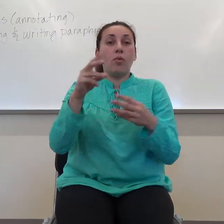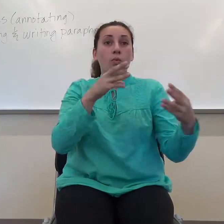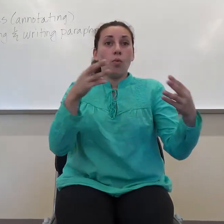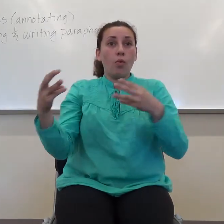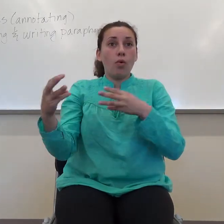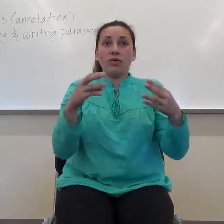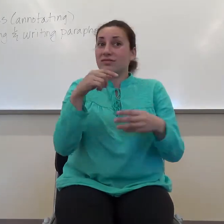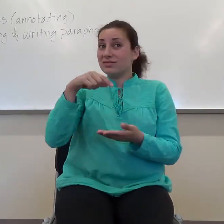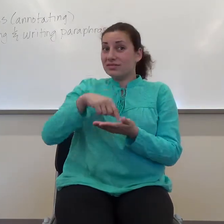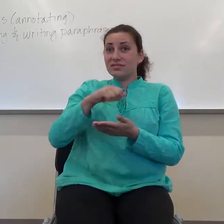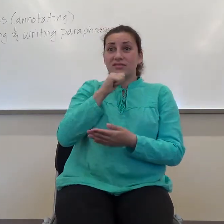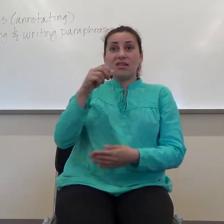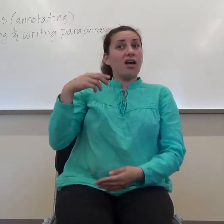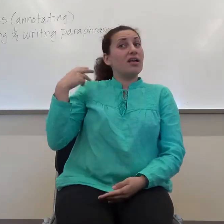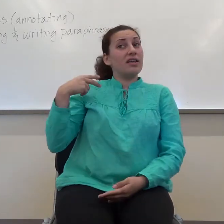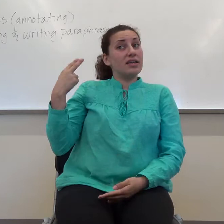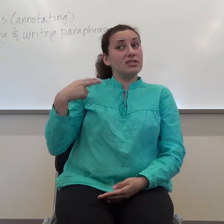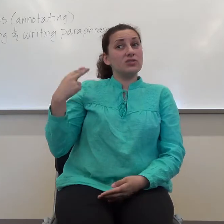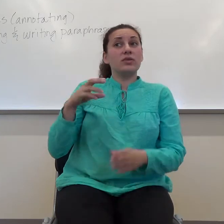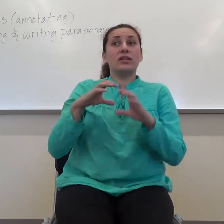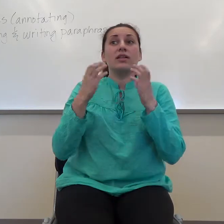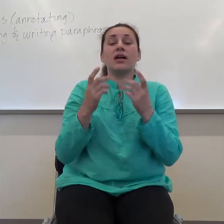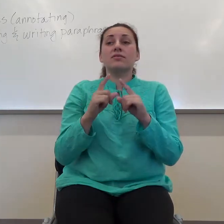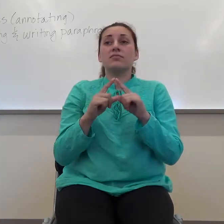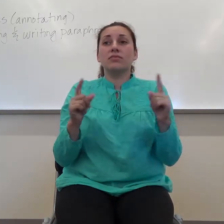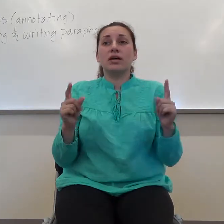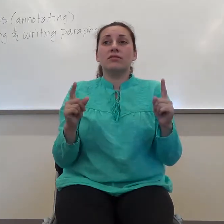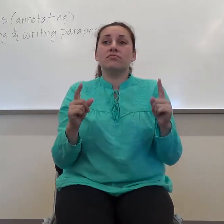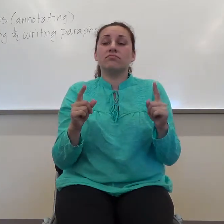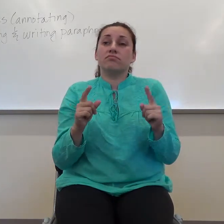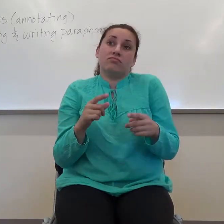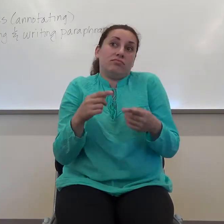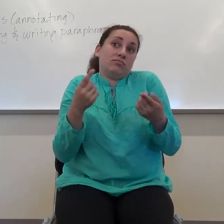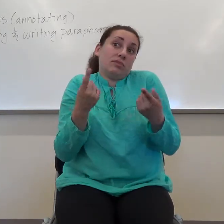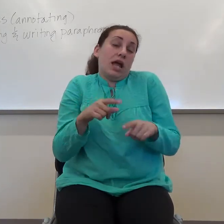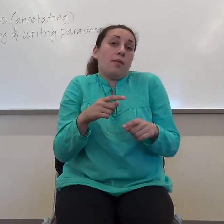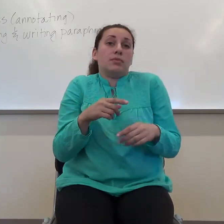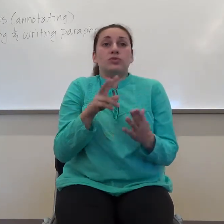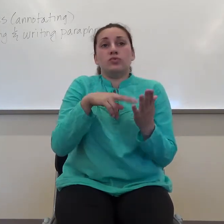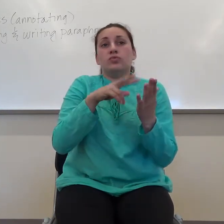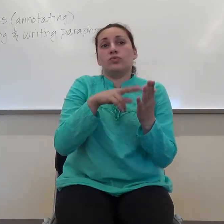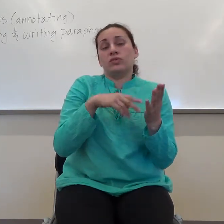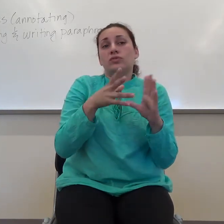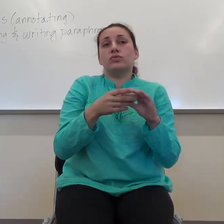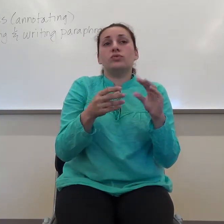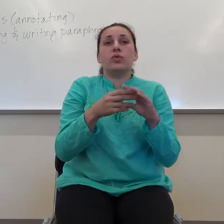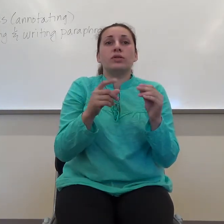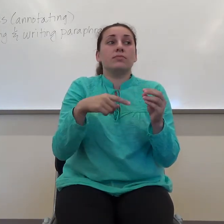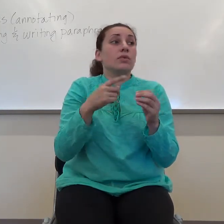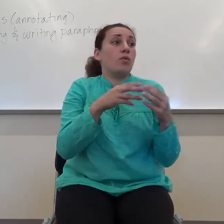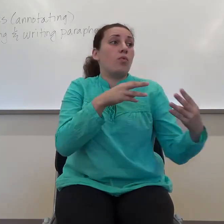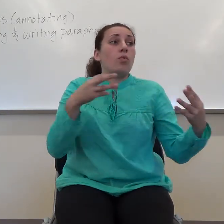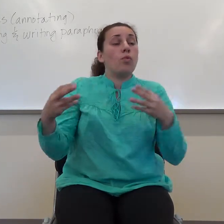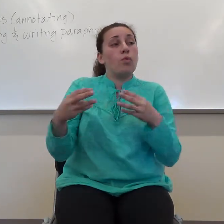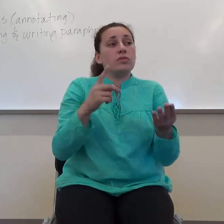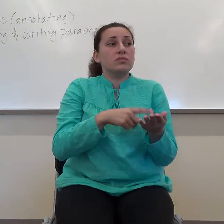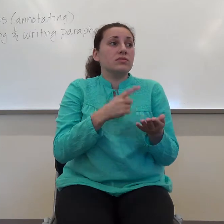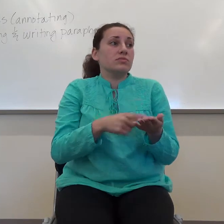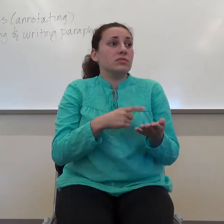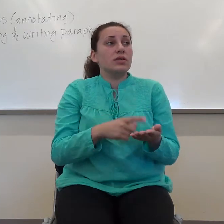history class, but this stuff comes up, and you kind of want to know, okay, yeah, I do know